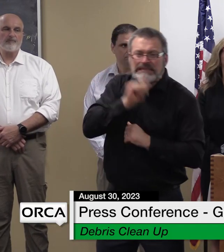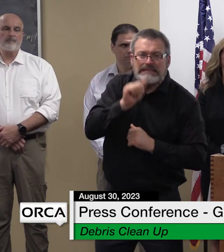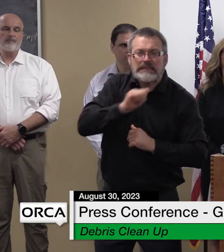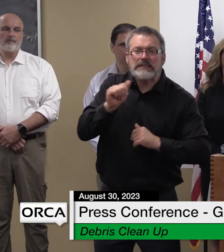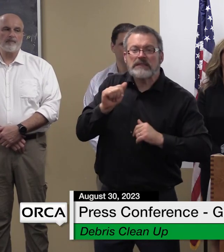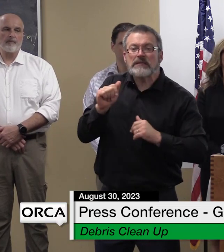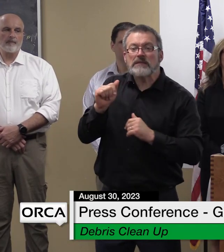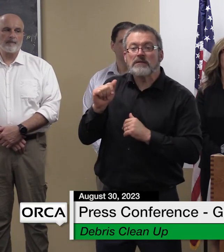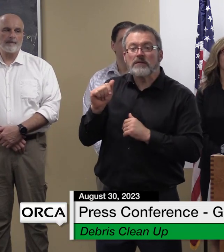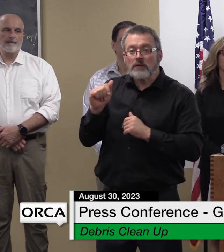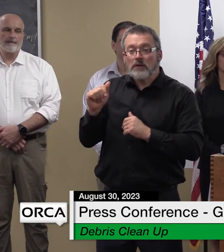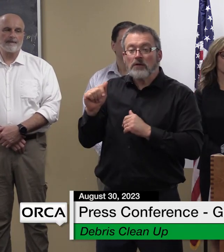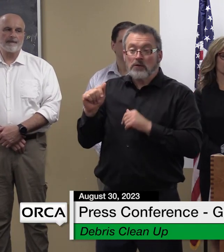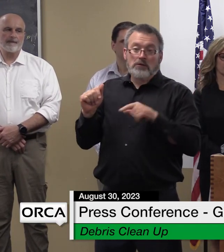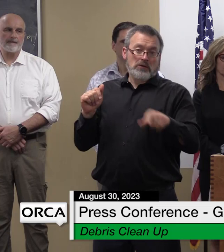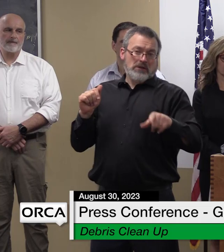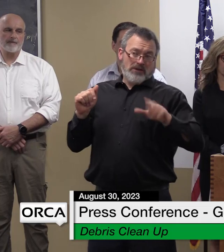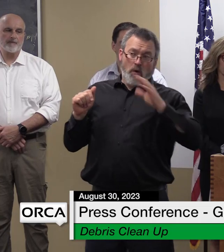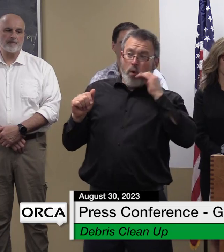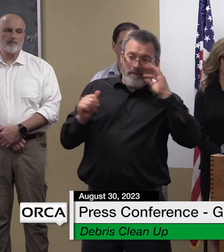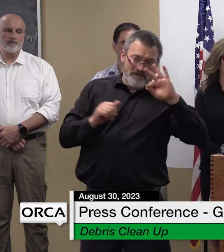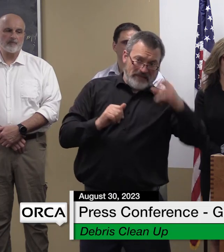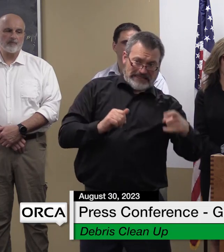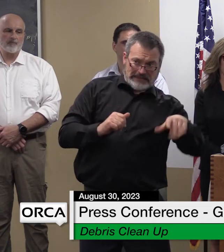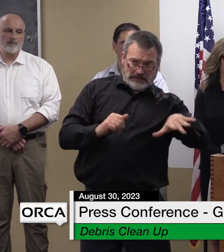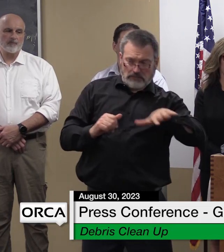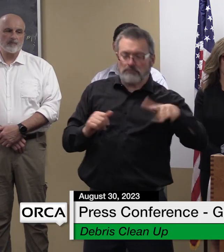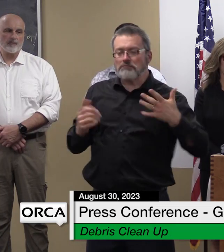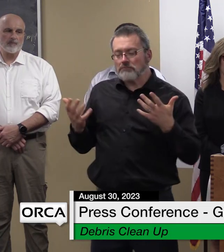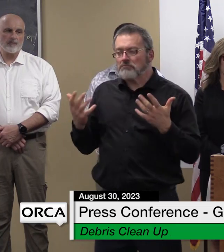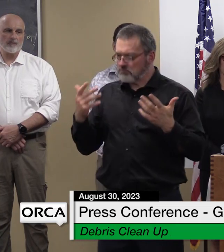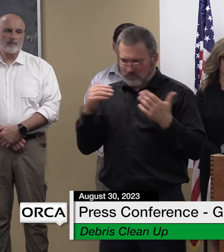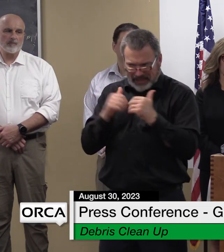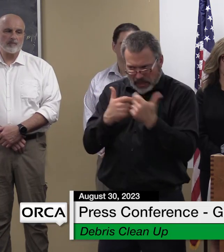longer period, we'll help them with that.